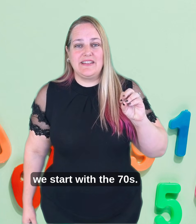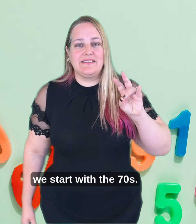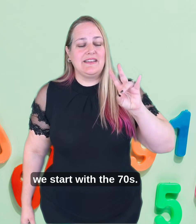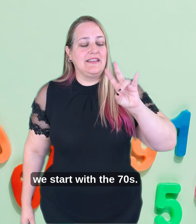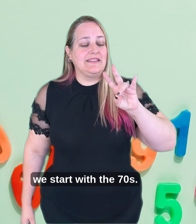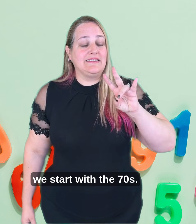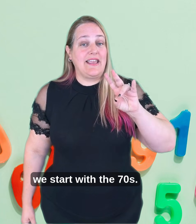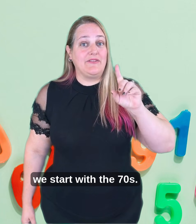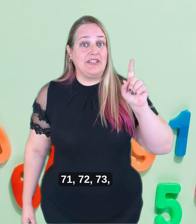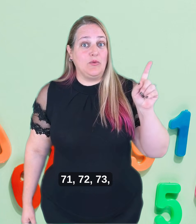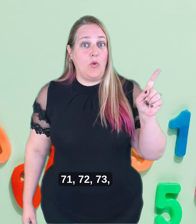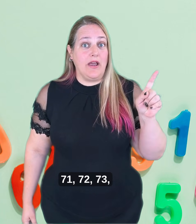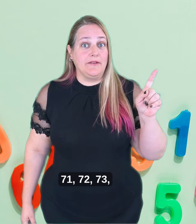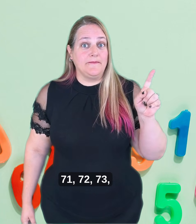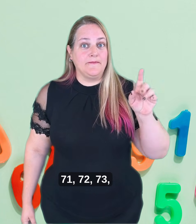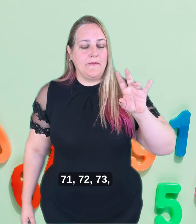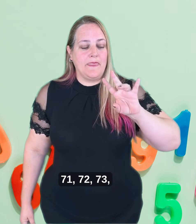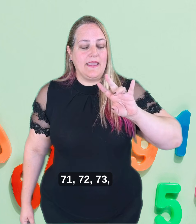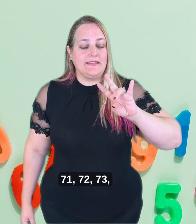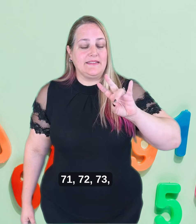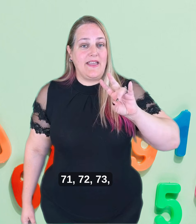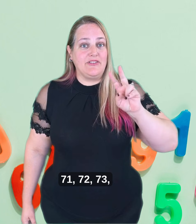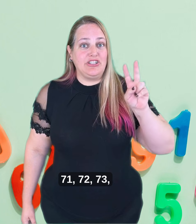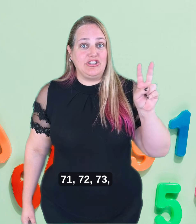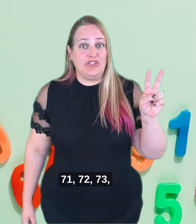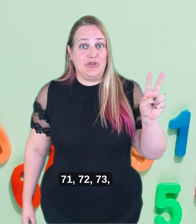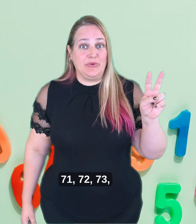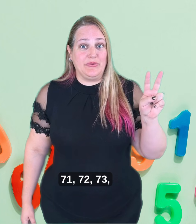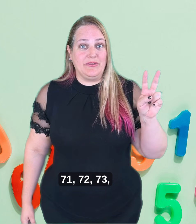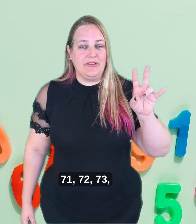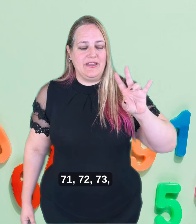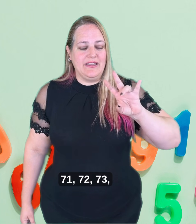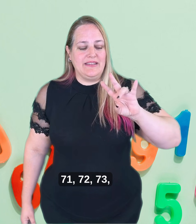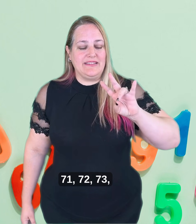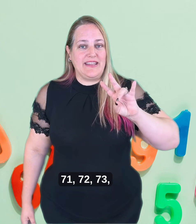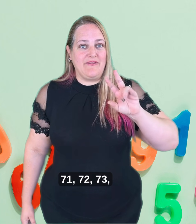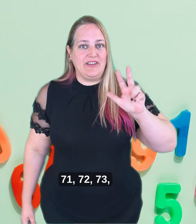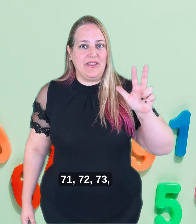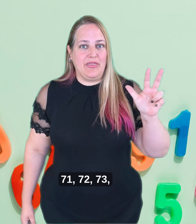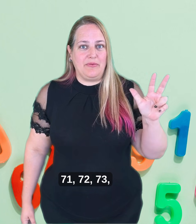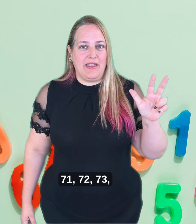70s. 71, 72, 73,